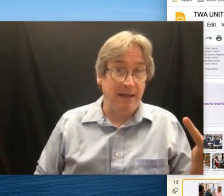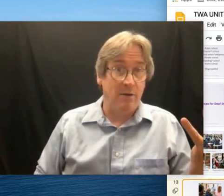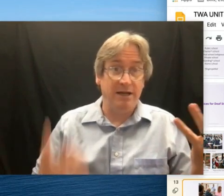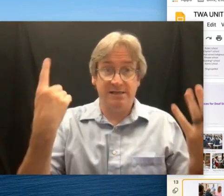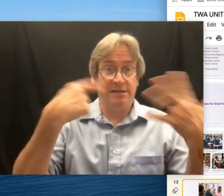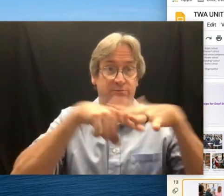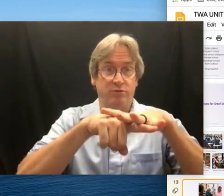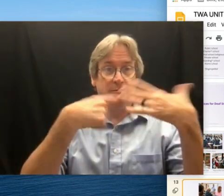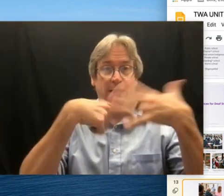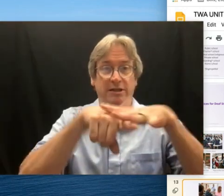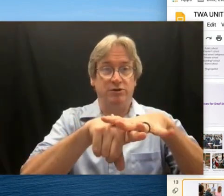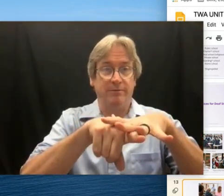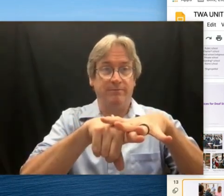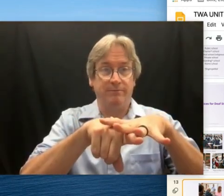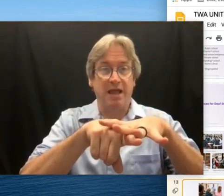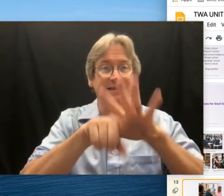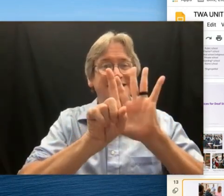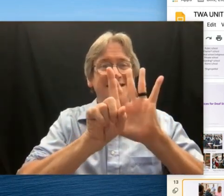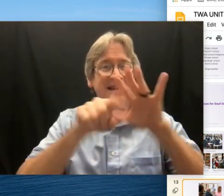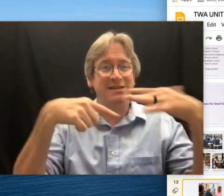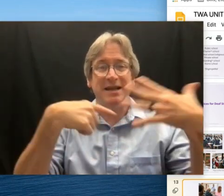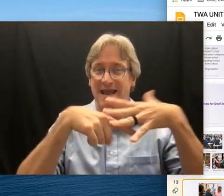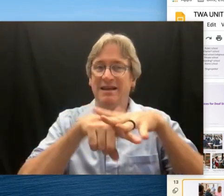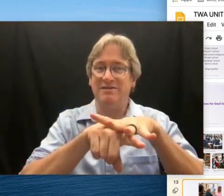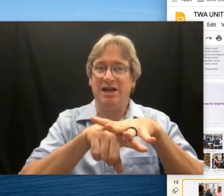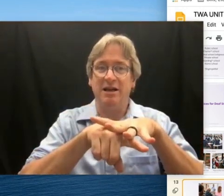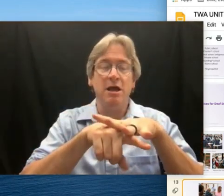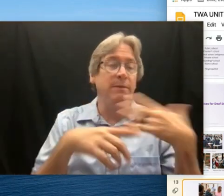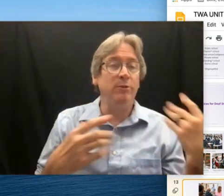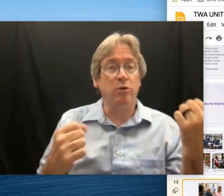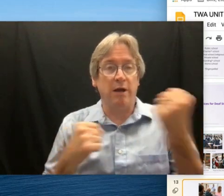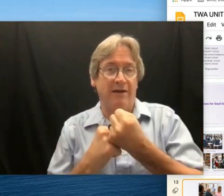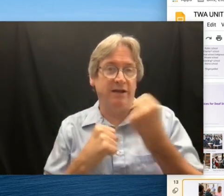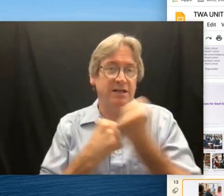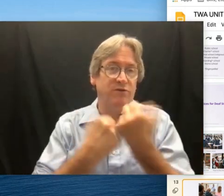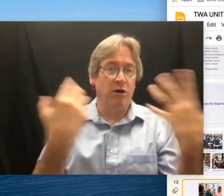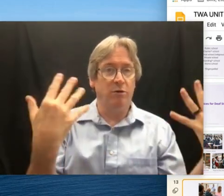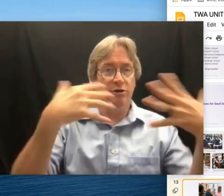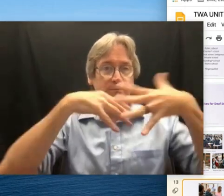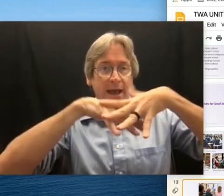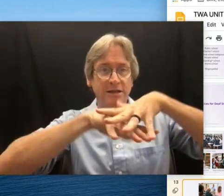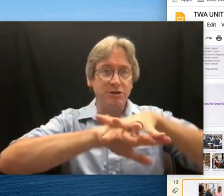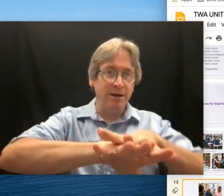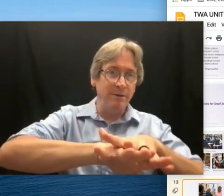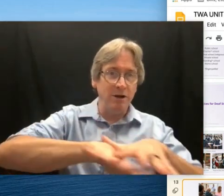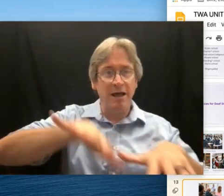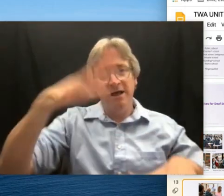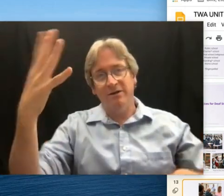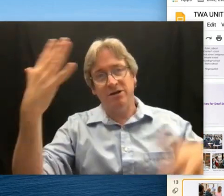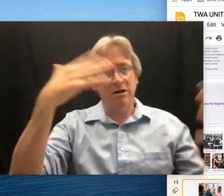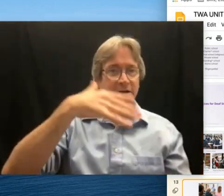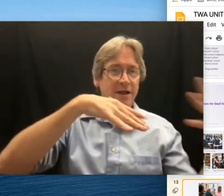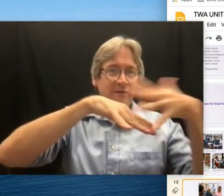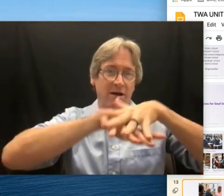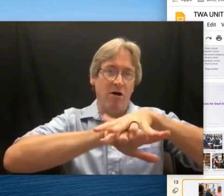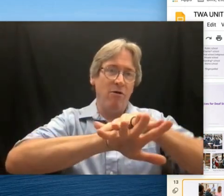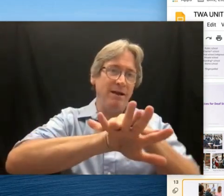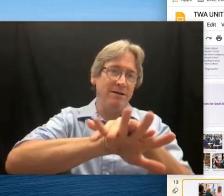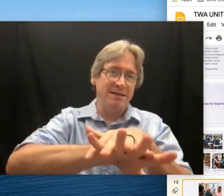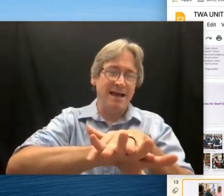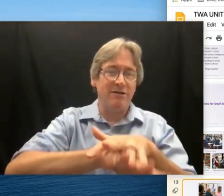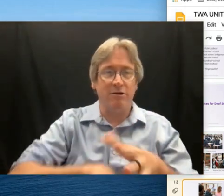that may be how it is. It's mainstream. This tends to be a negative sign. People who are advocates for it will do mainstream. Look,